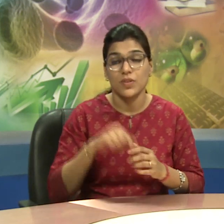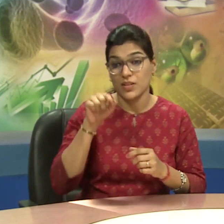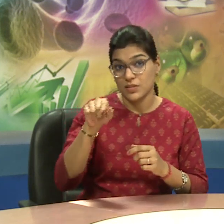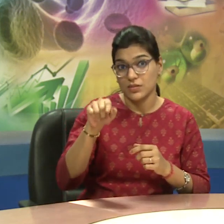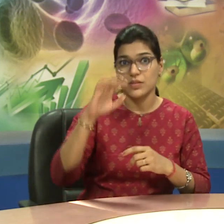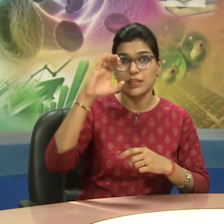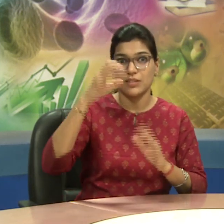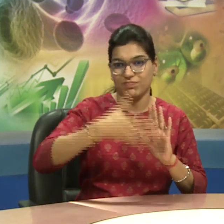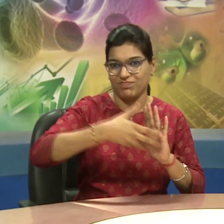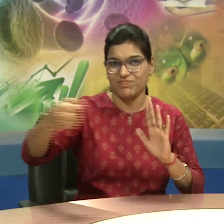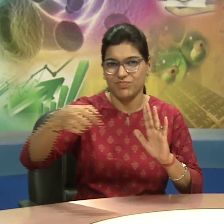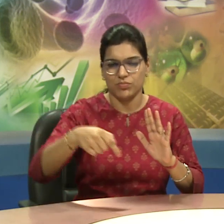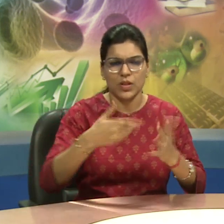Define the term consumer.